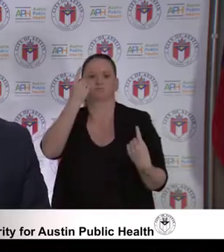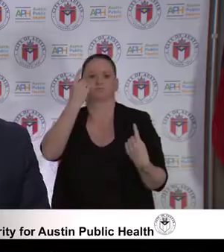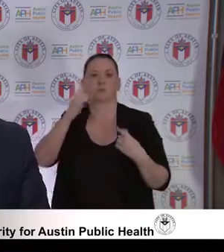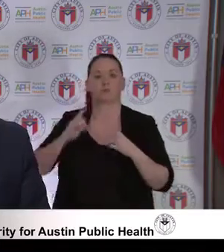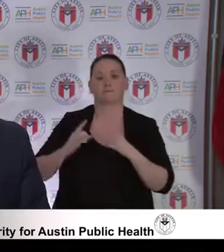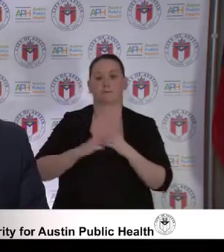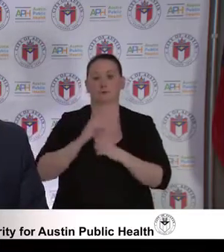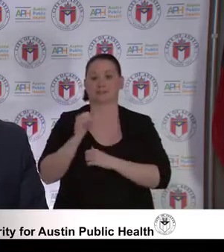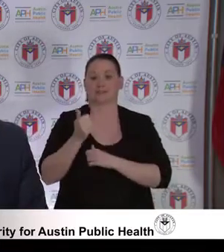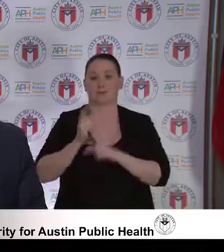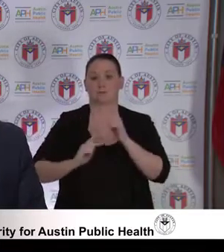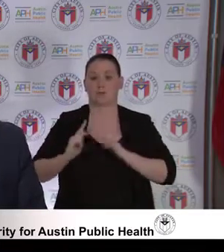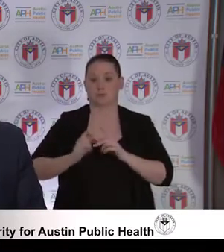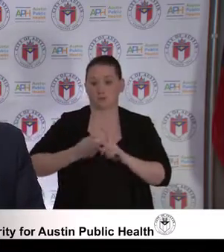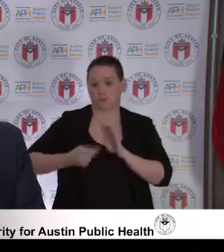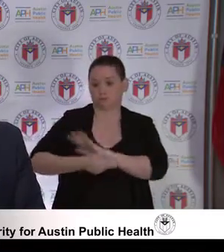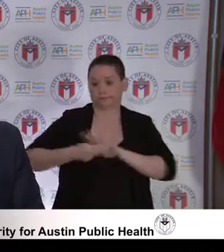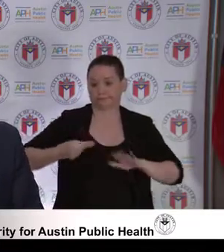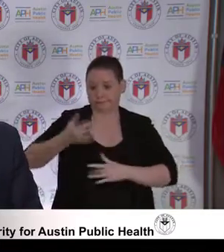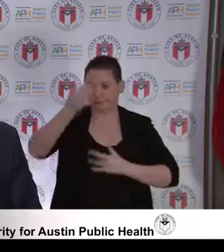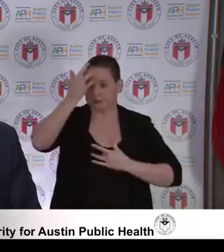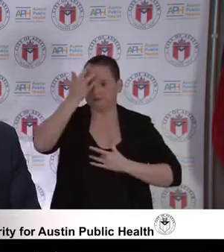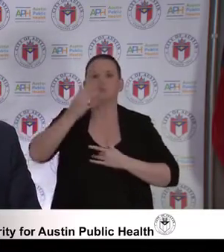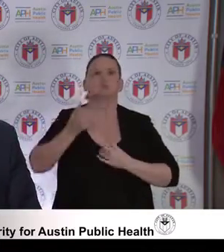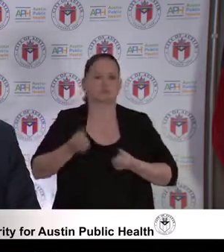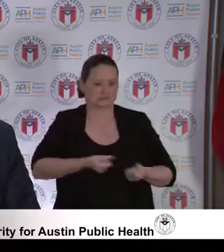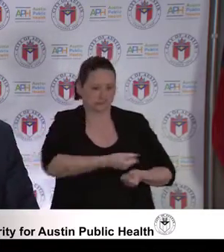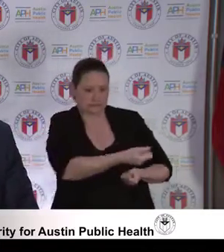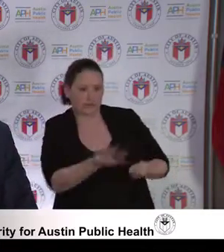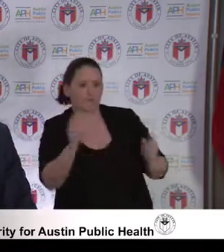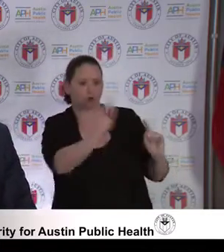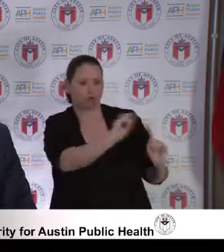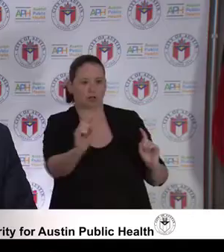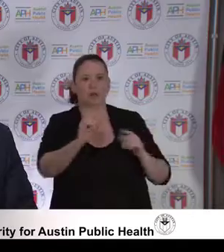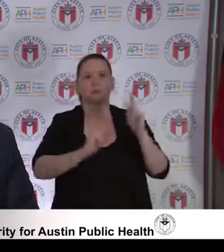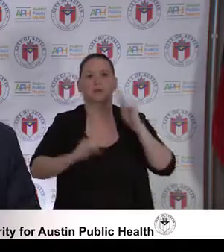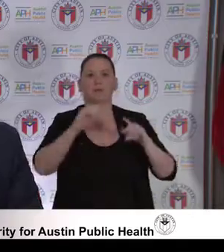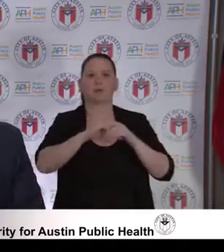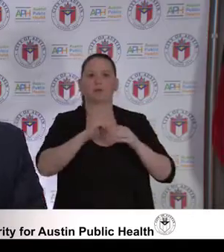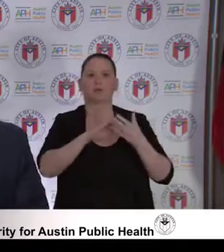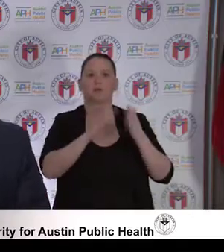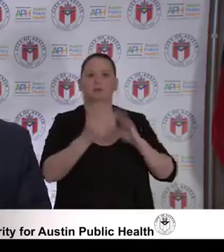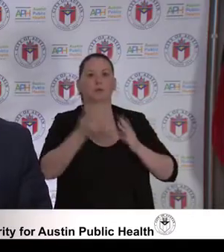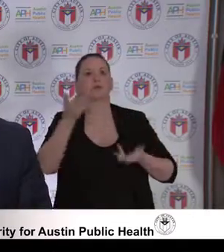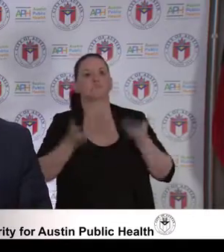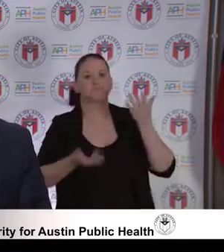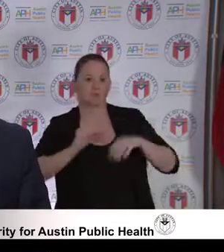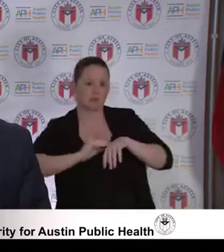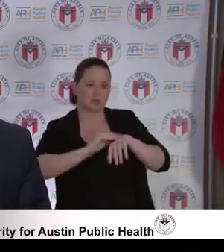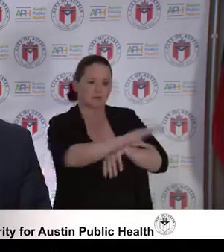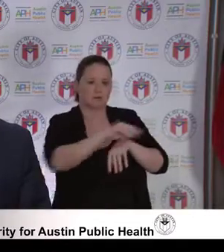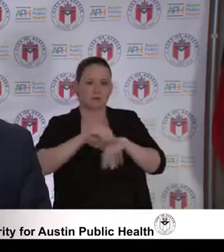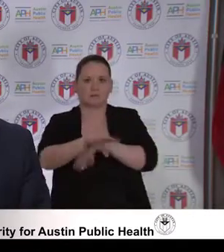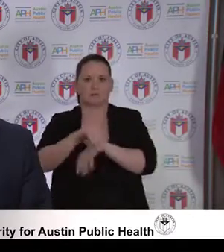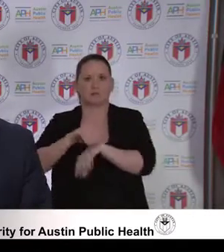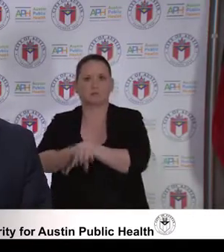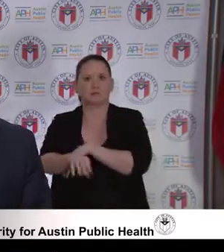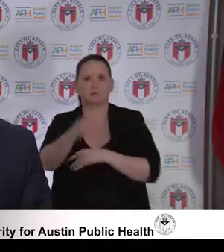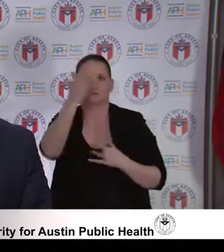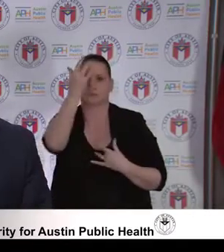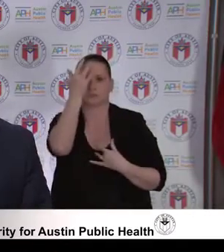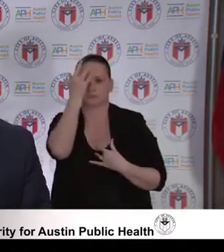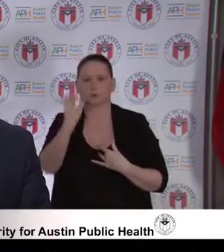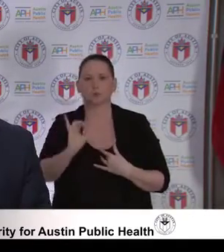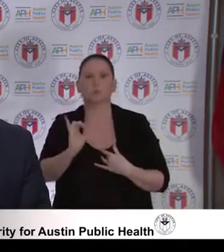10 cases, that there are a substantial number of individuals in the community who may have been exposed. Due to this, as well as